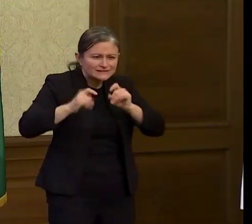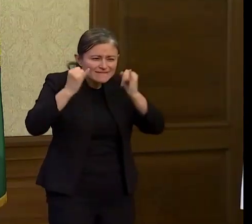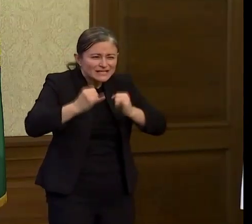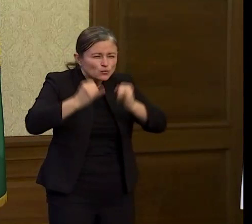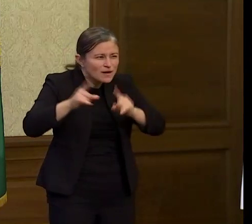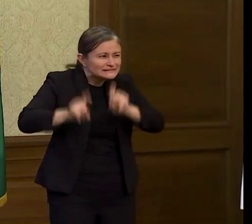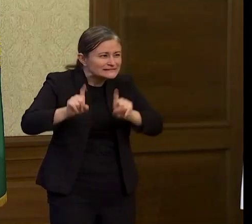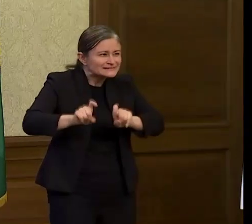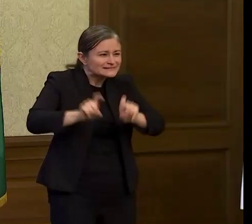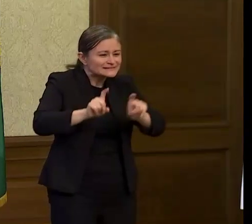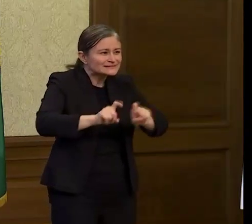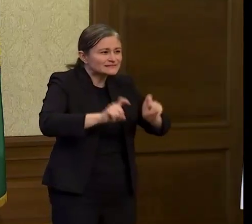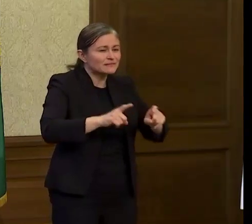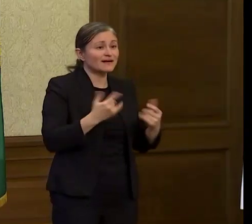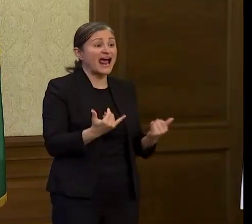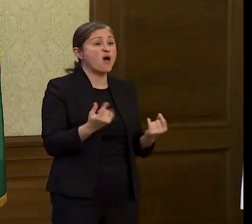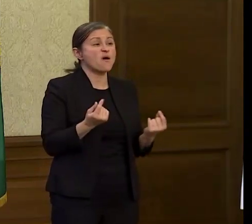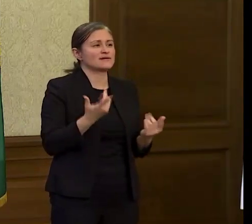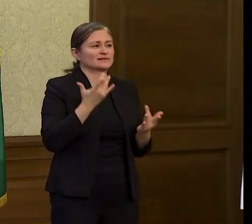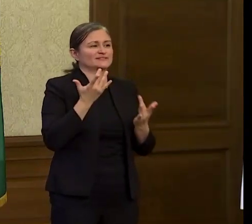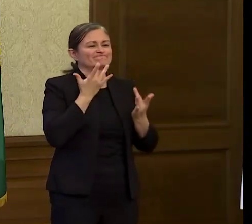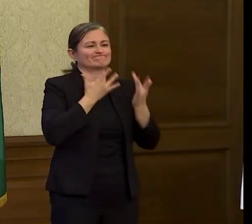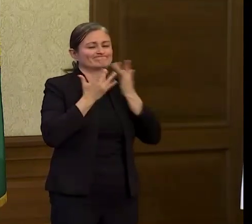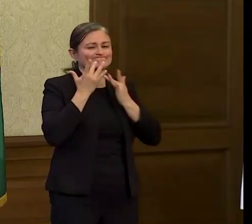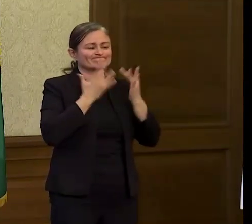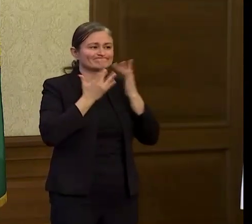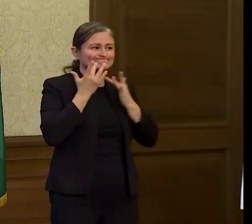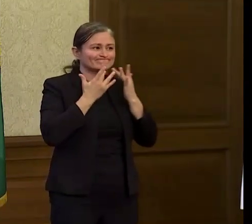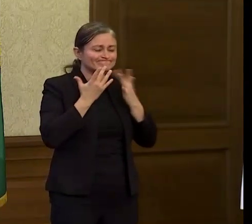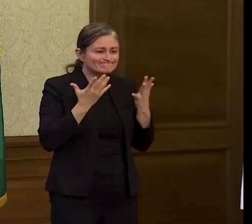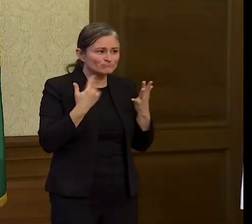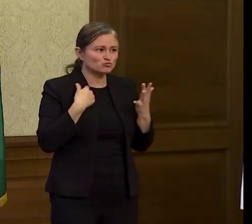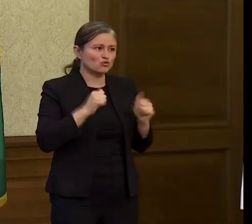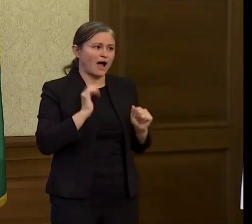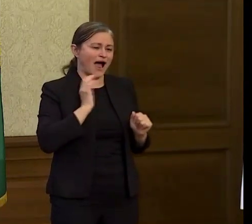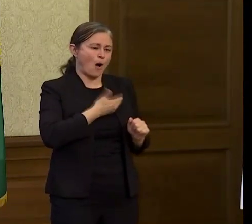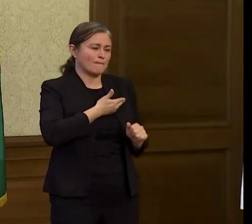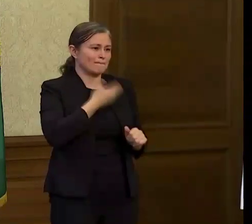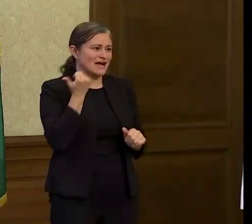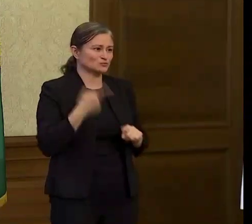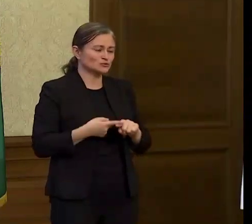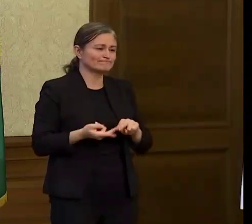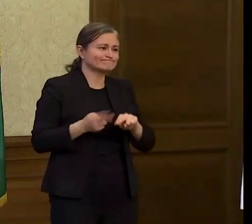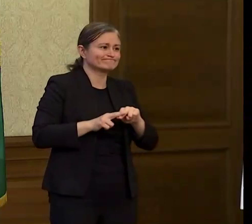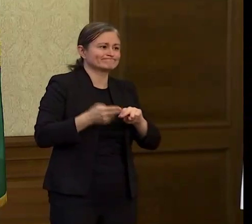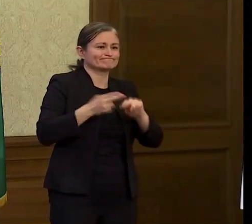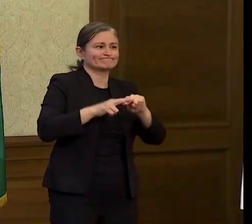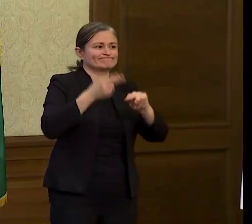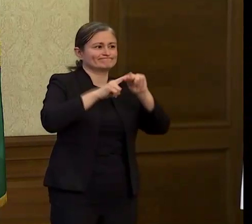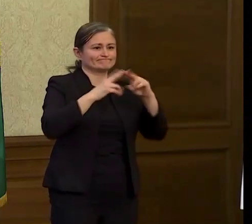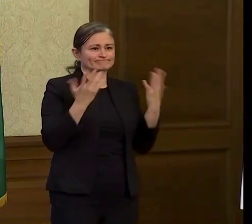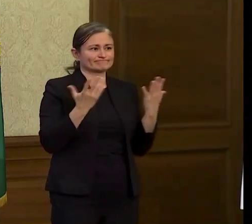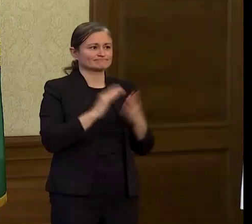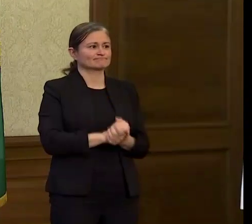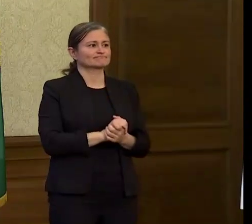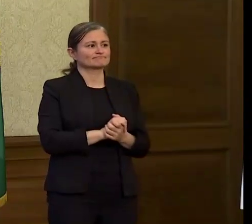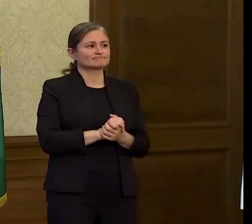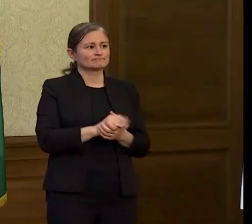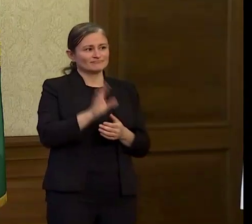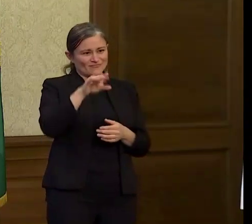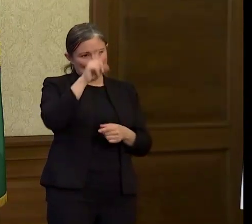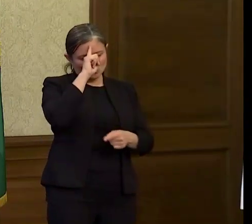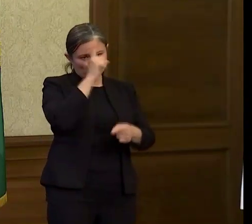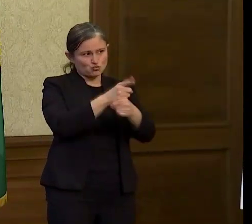capacity, again, with our own state resources, yes, it would be better to increase